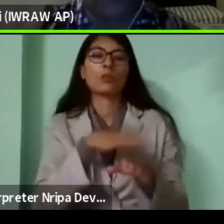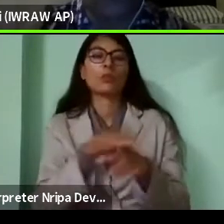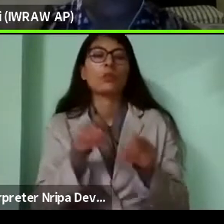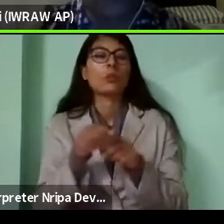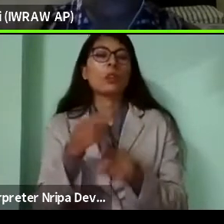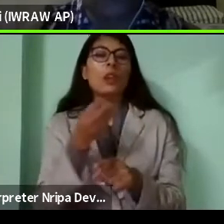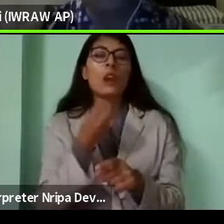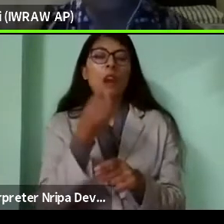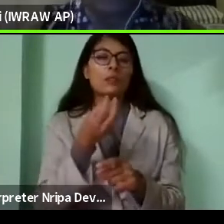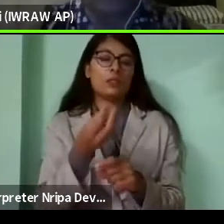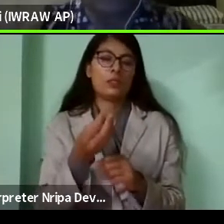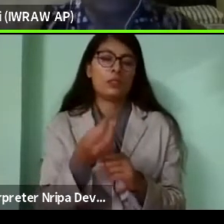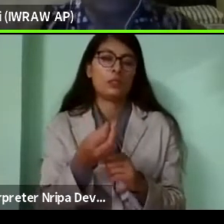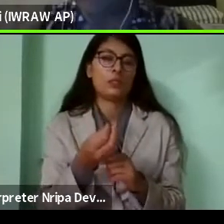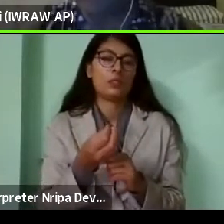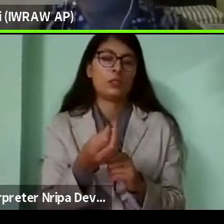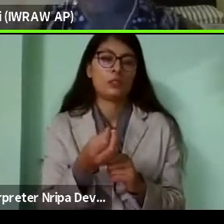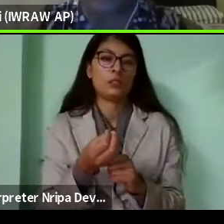may also